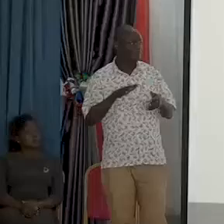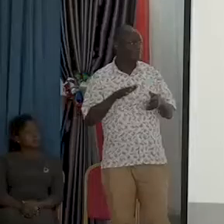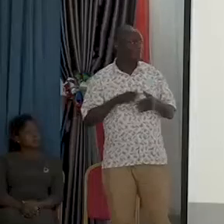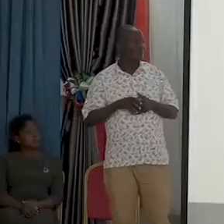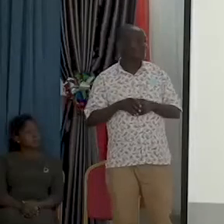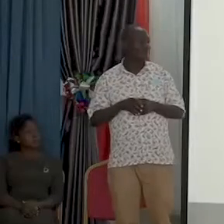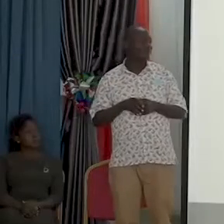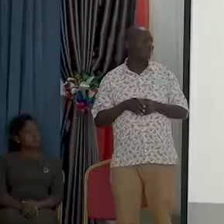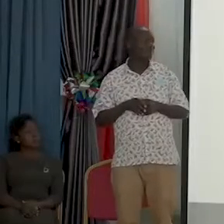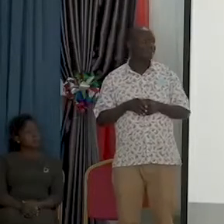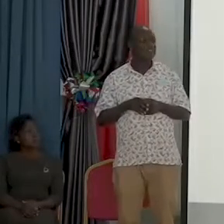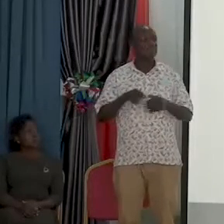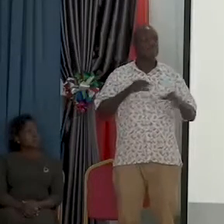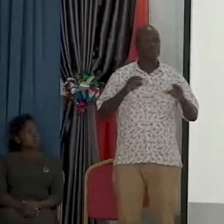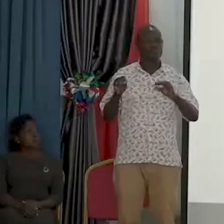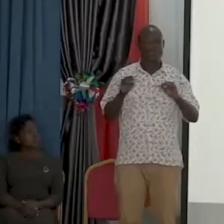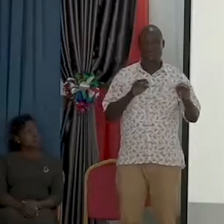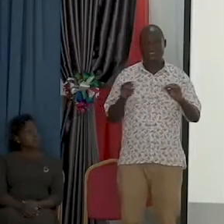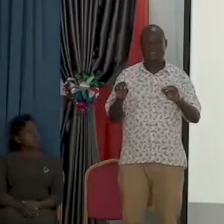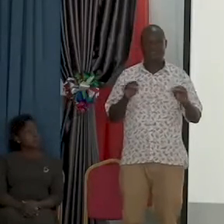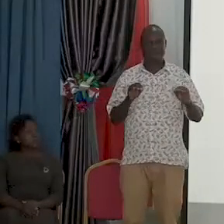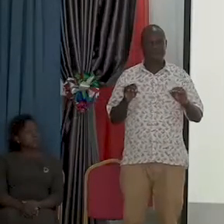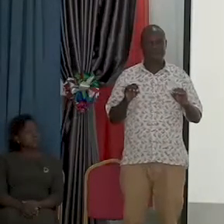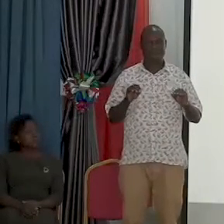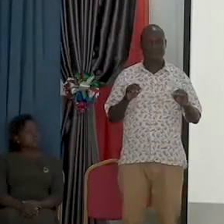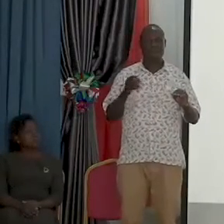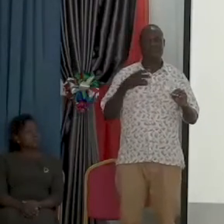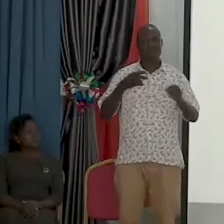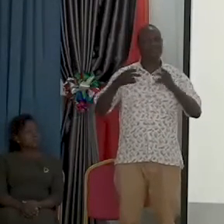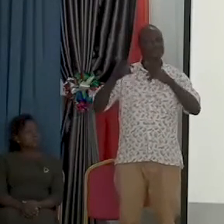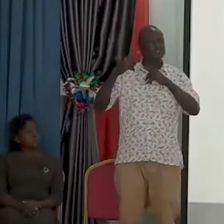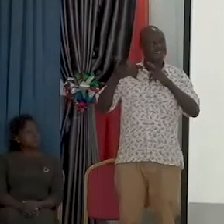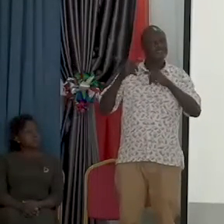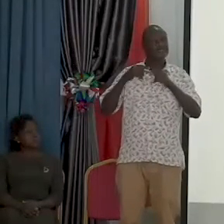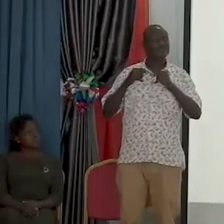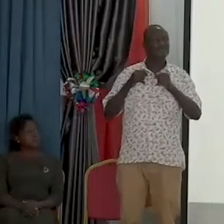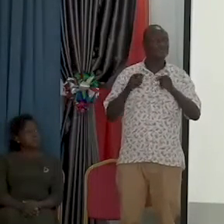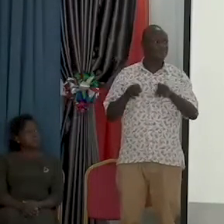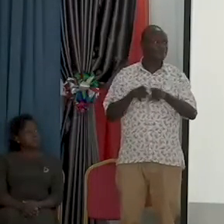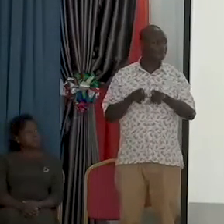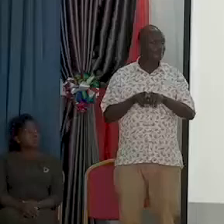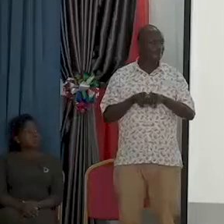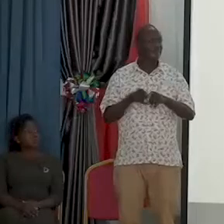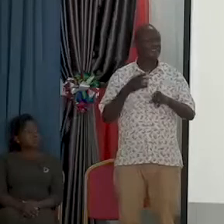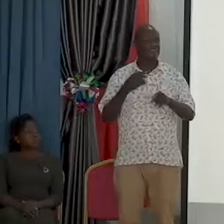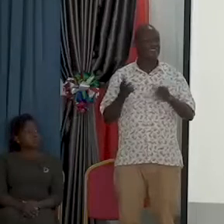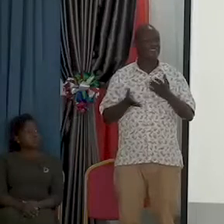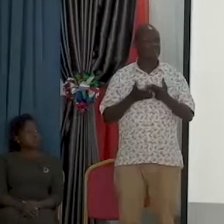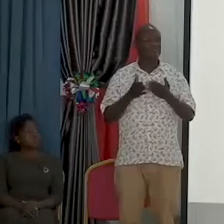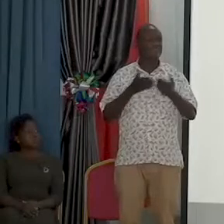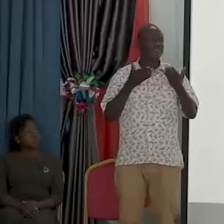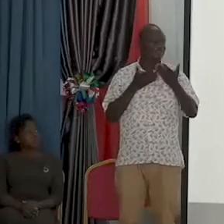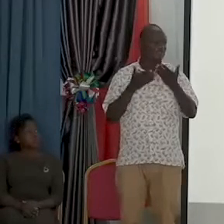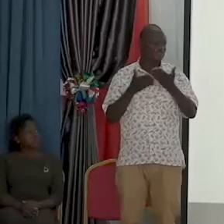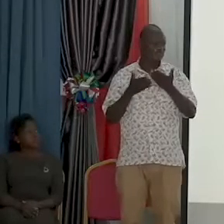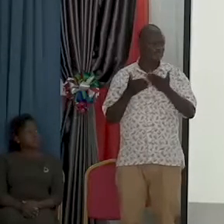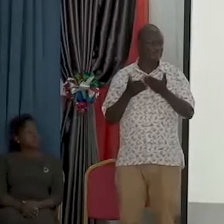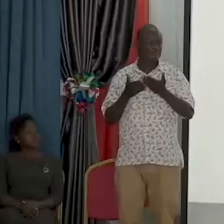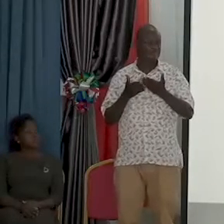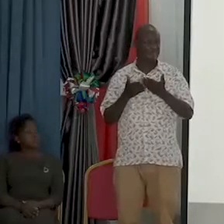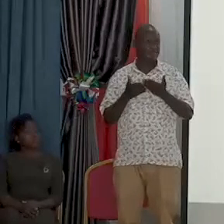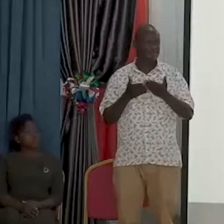be mobility, positioning, those categories of assistive technology that we referenced